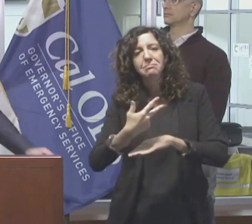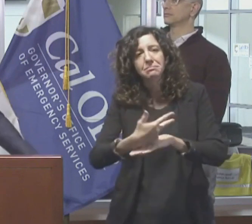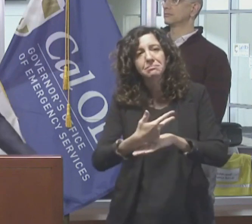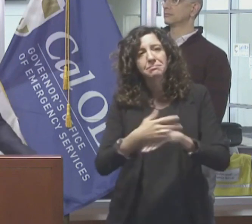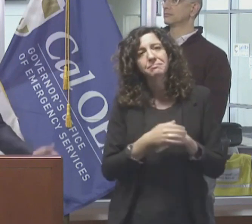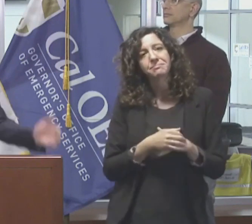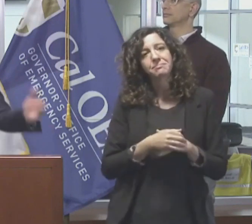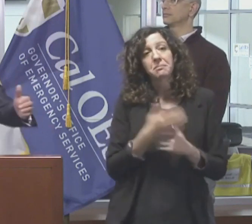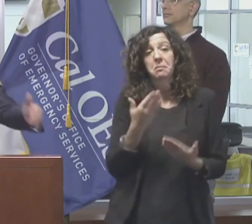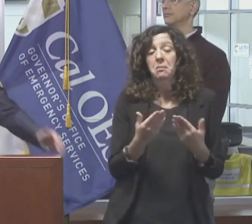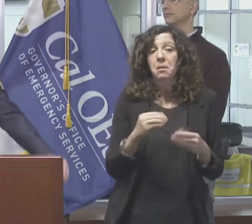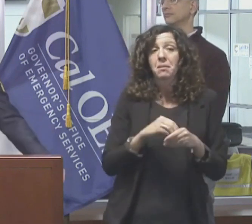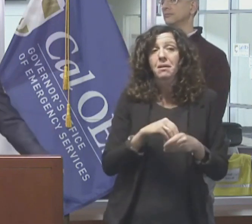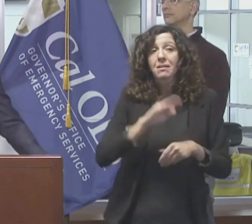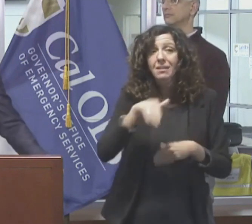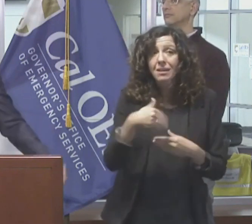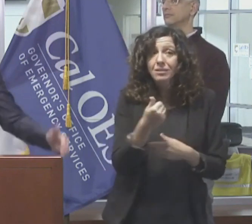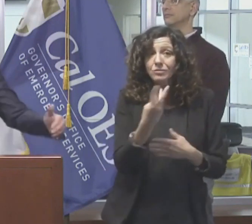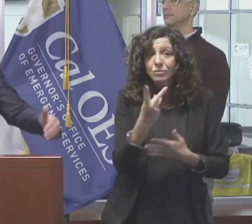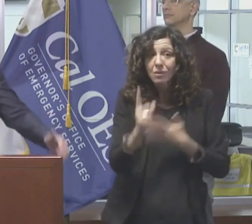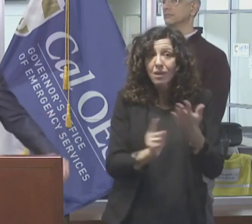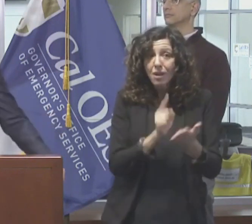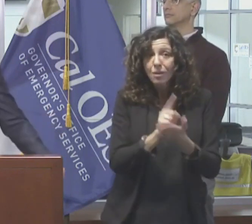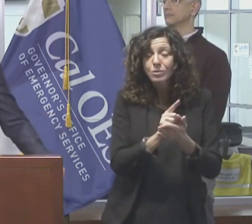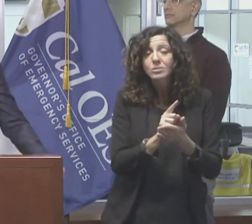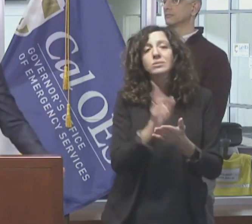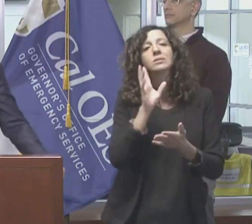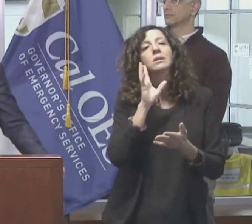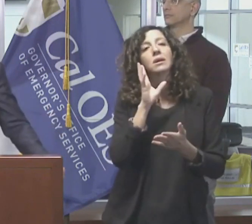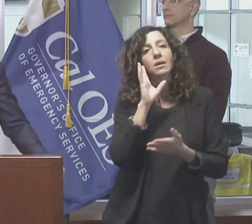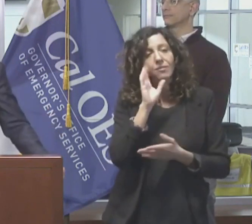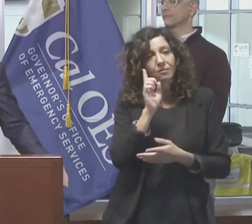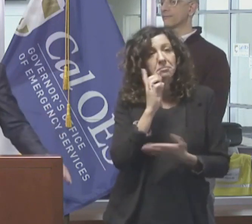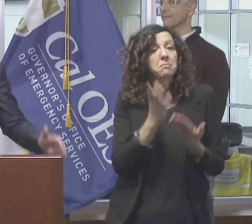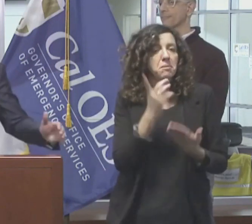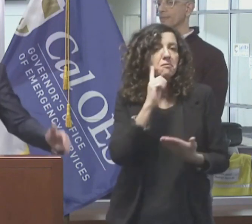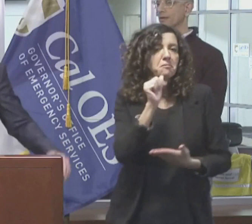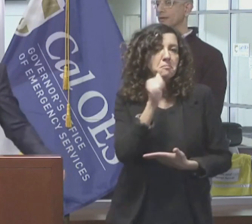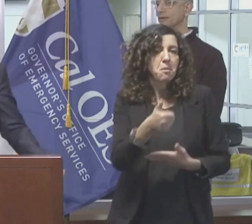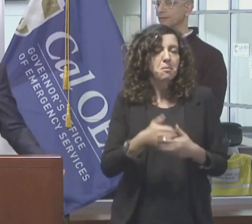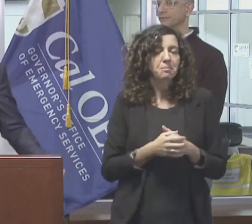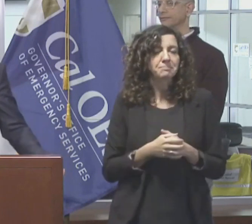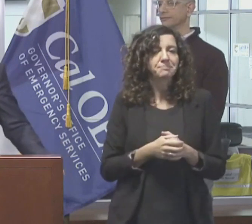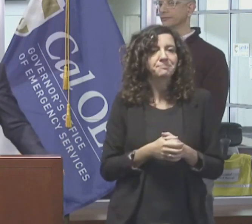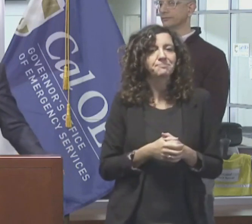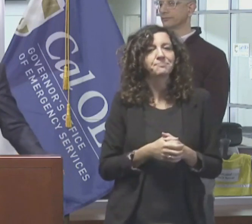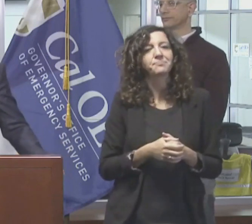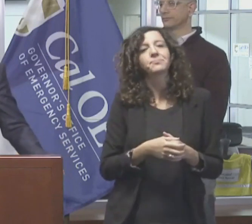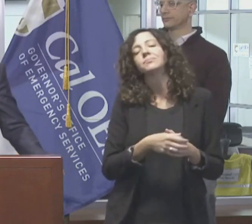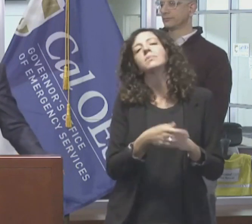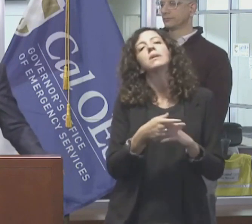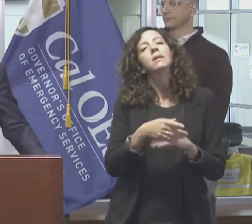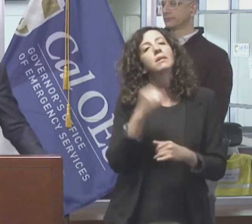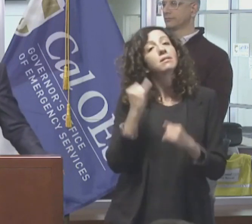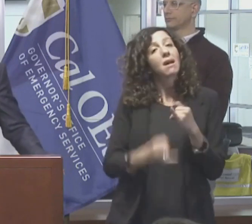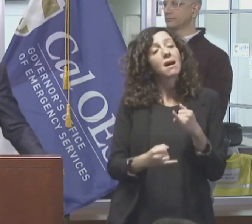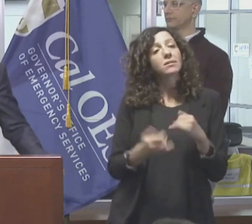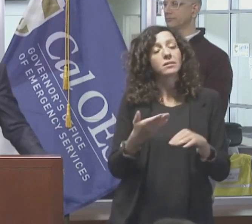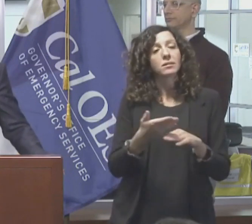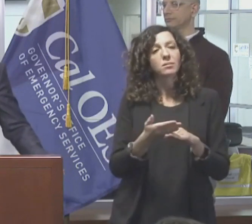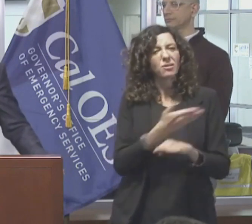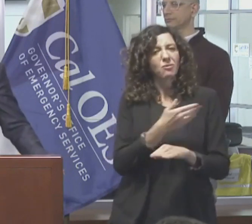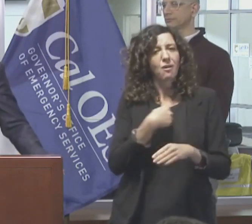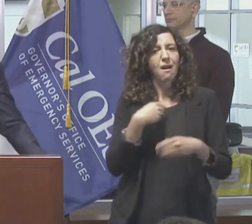in the next number of hours potentially, and certainly tomorrow. On the issue, finally, before I open it up to questions of